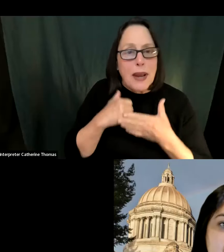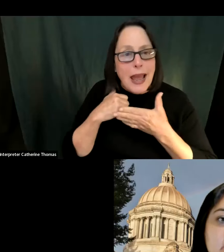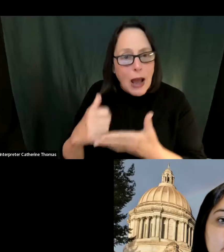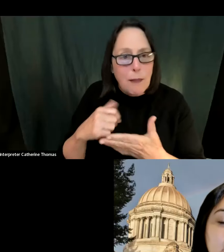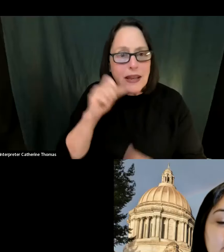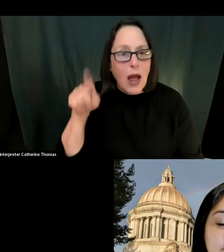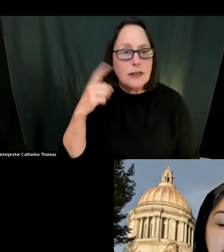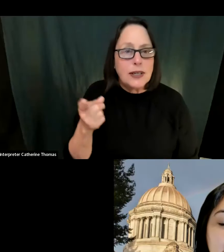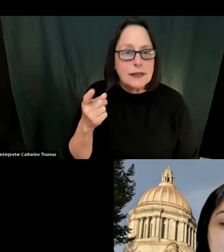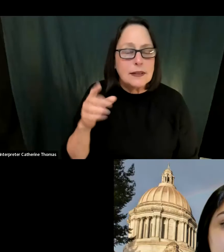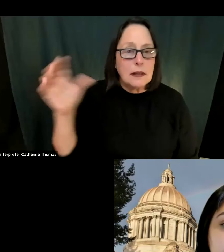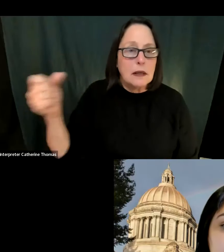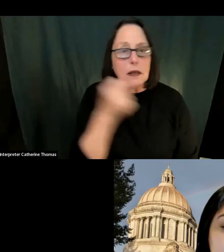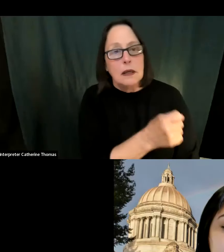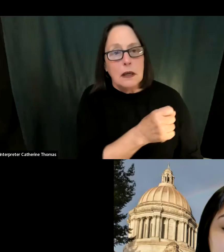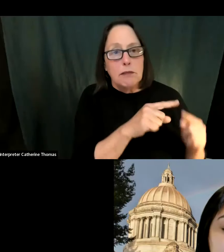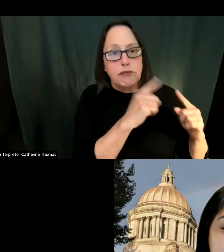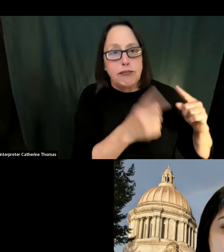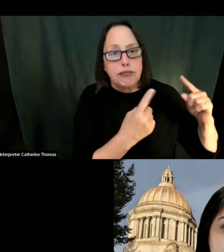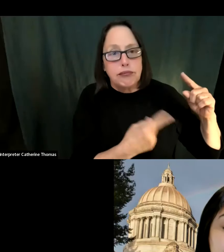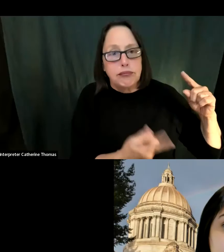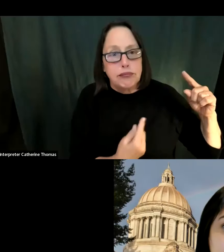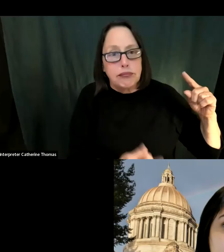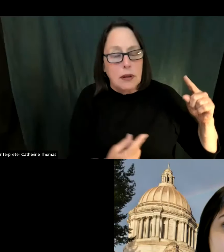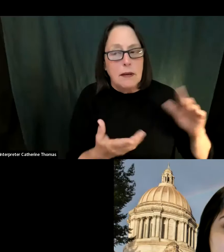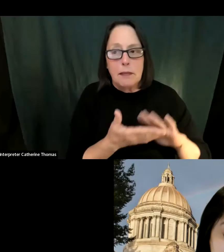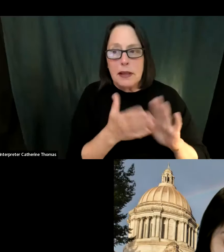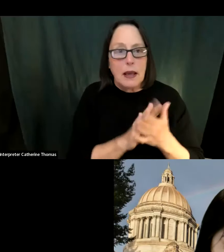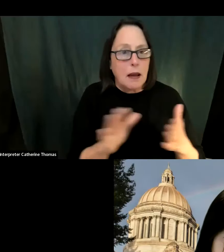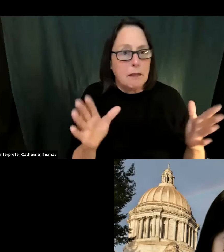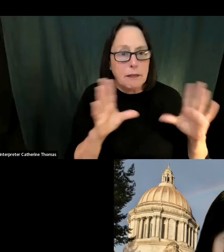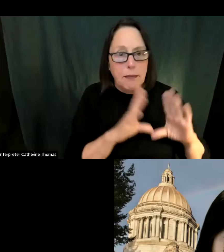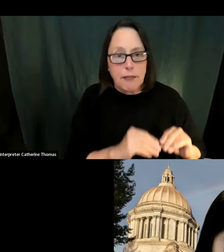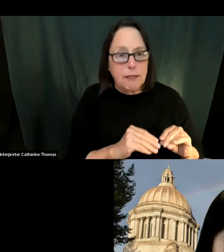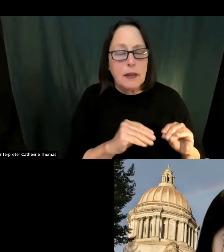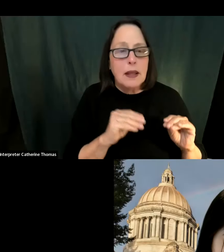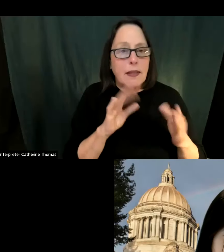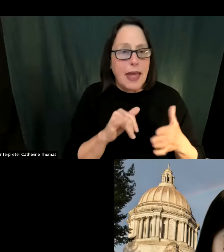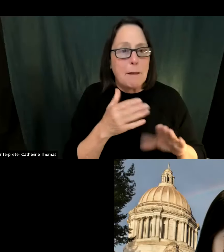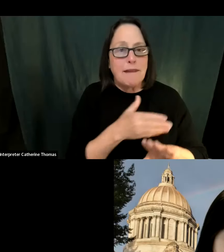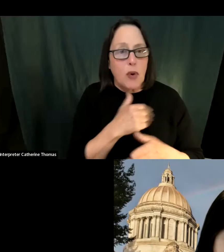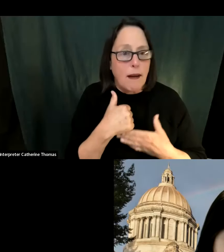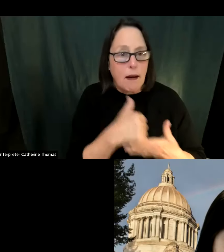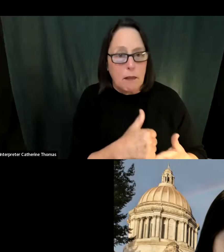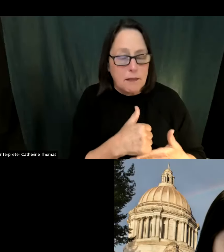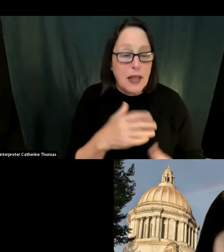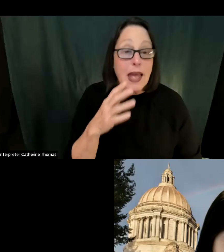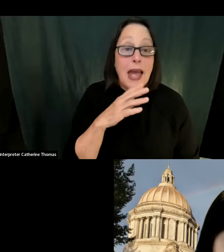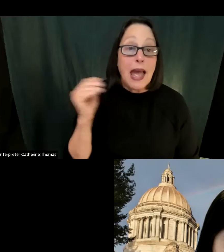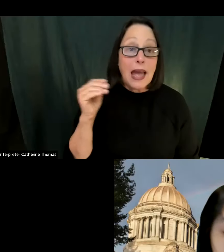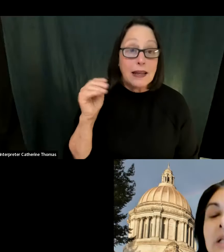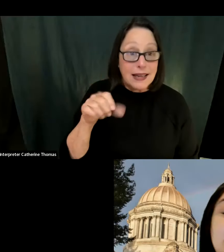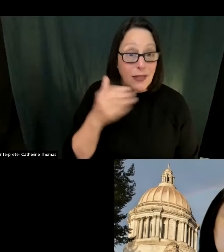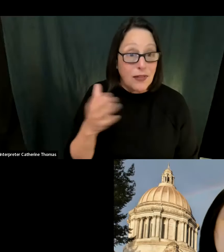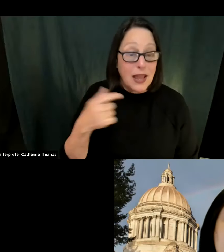put in the cycle of completely reducing all their assets in order to get help. And the one other thing I will do a shout